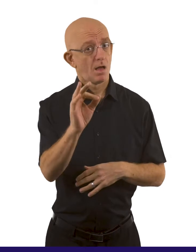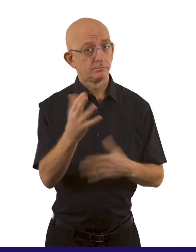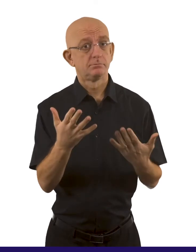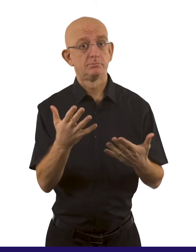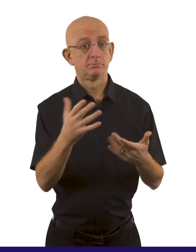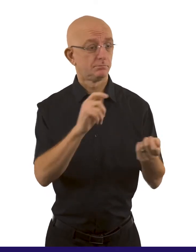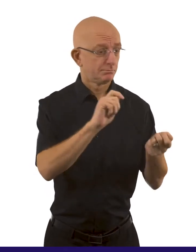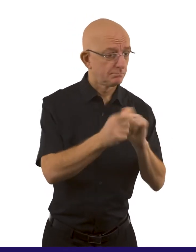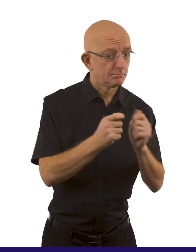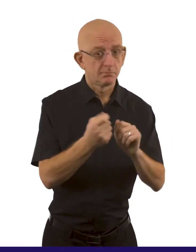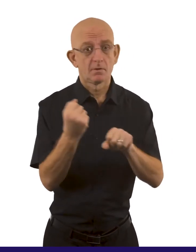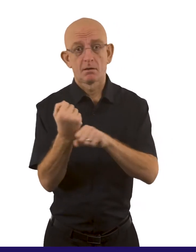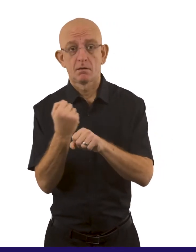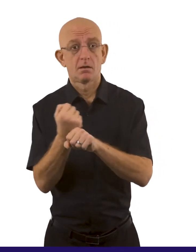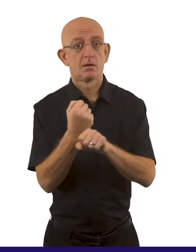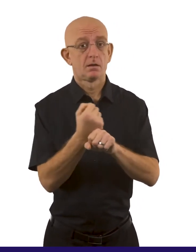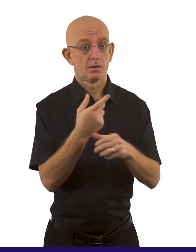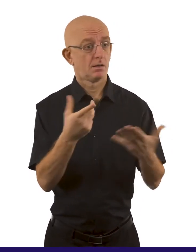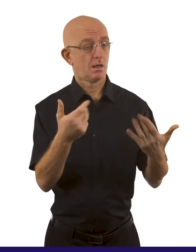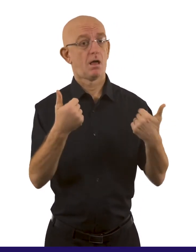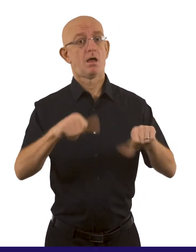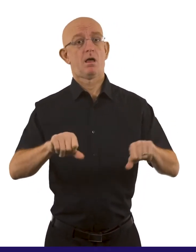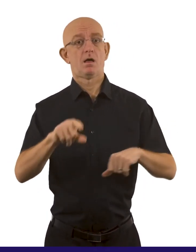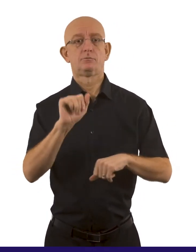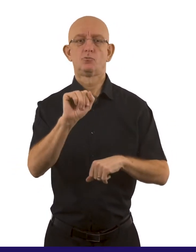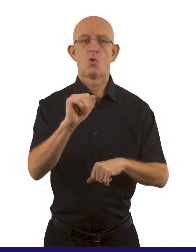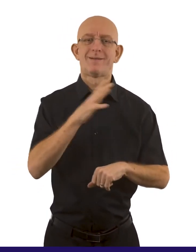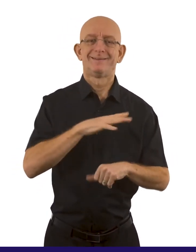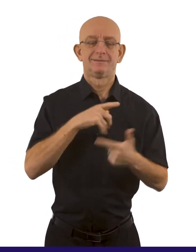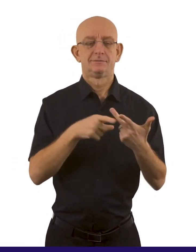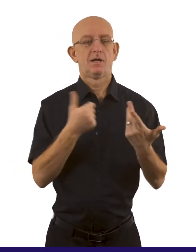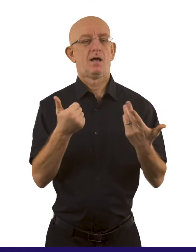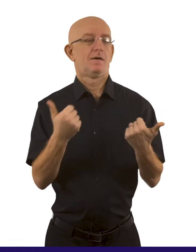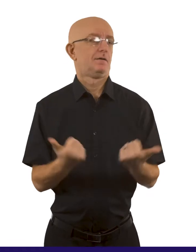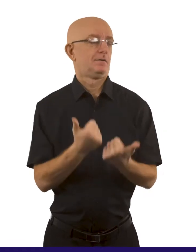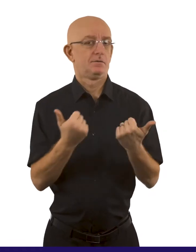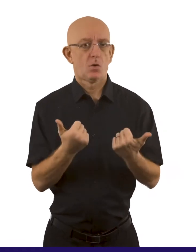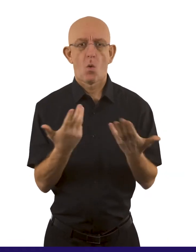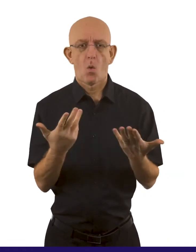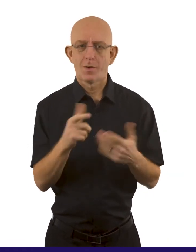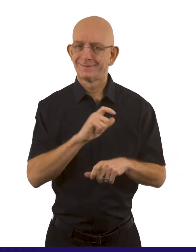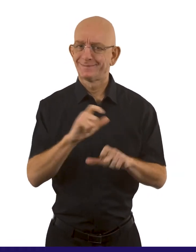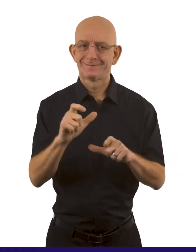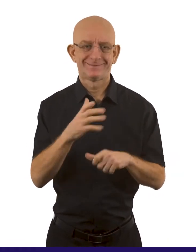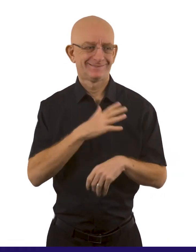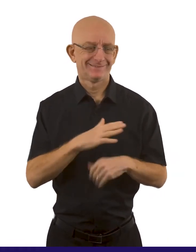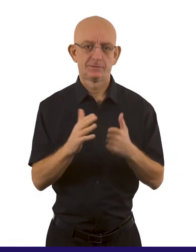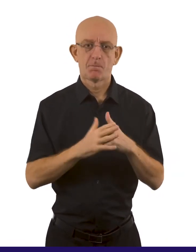Question 8. Did these adjustments or alterations meet your needs or are more required?